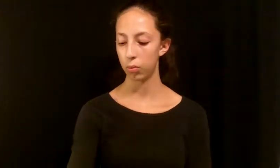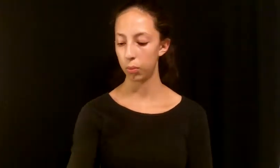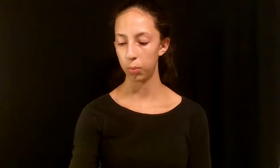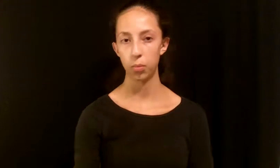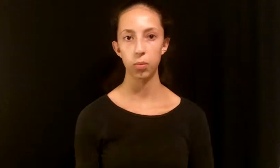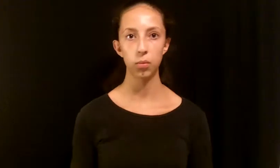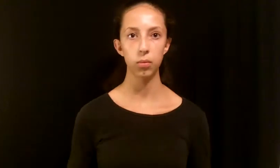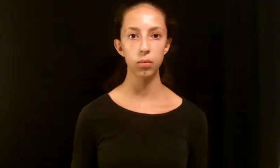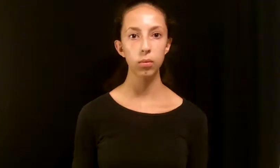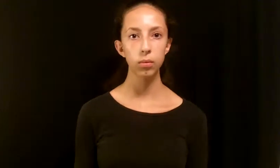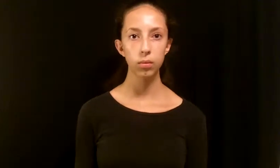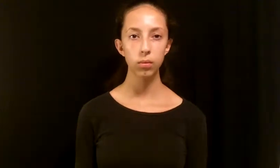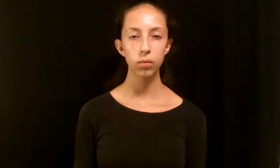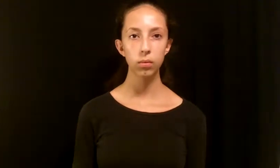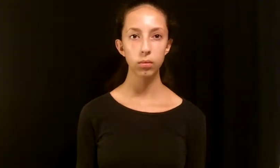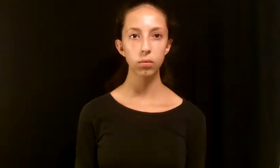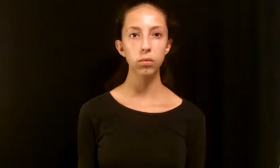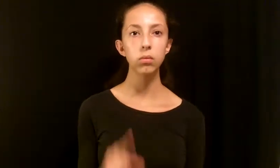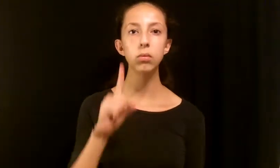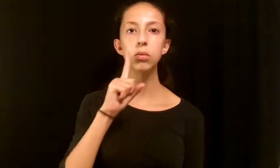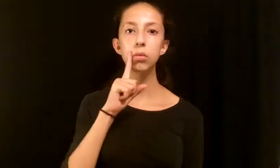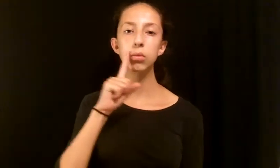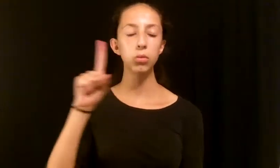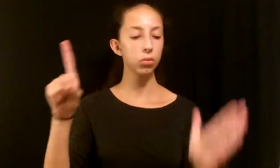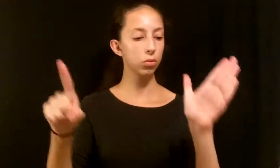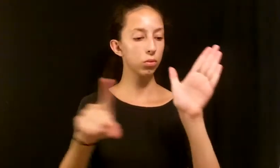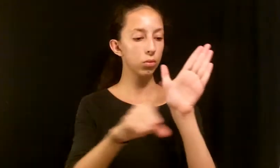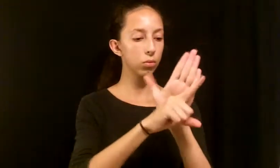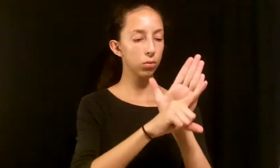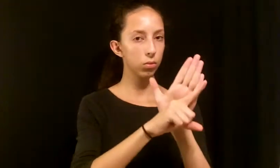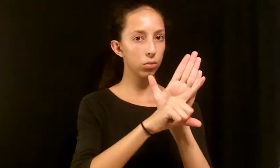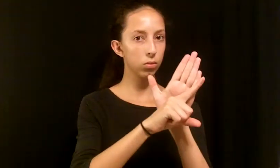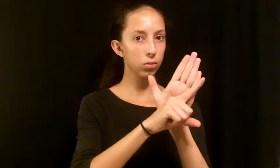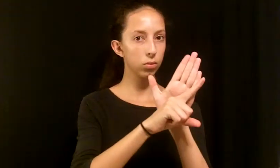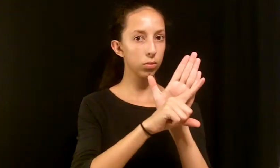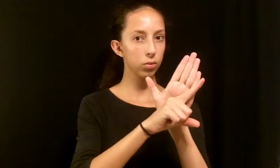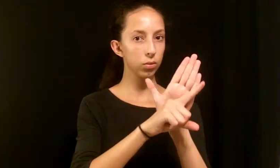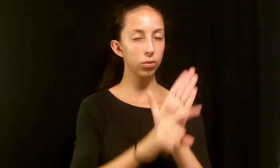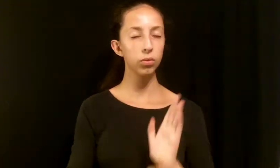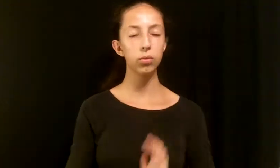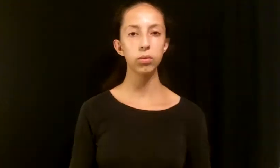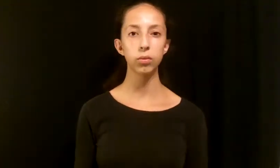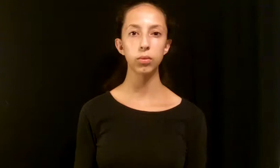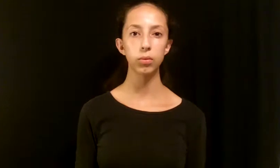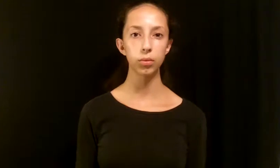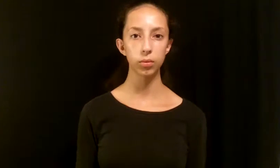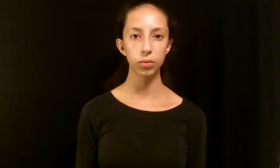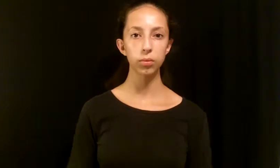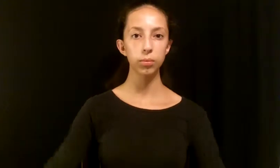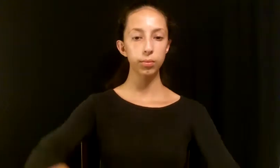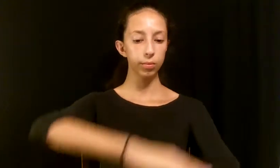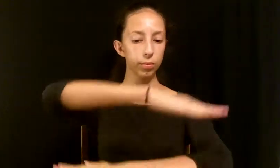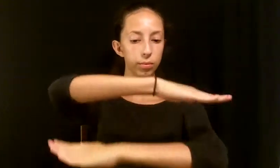Assignment is from your mouth out to the palm of your hand. Desk is the same sign as